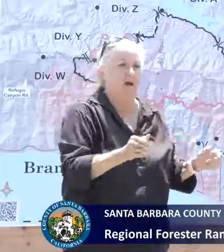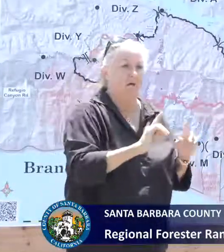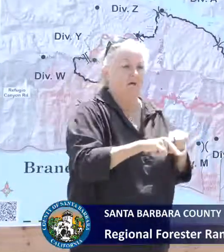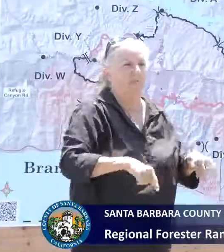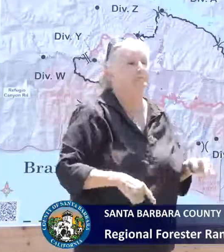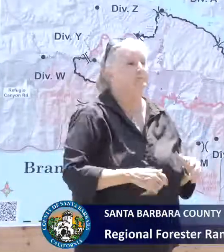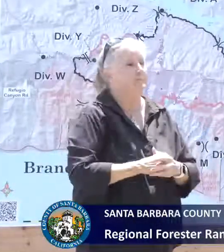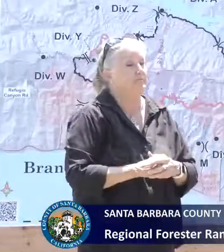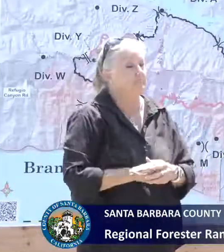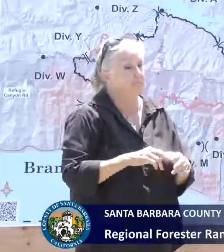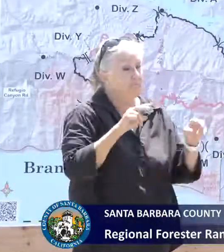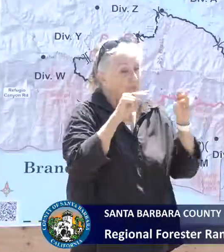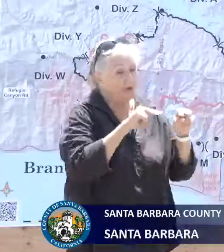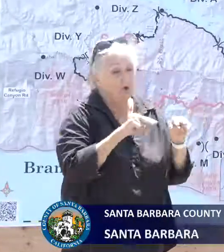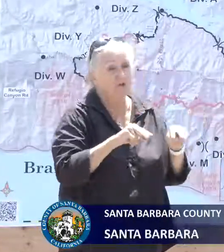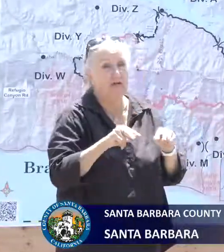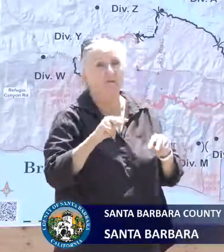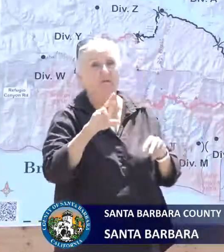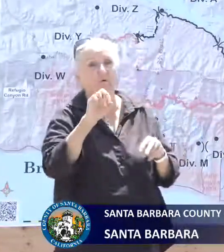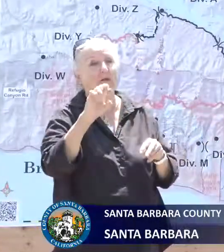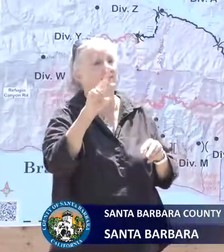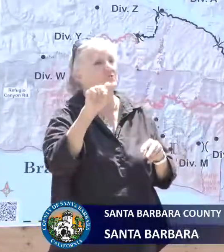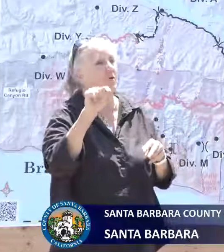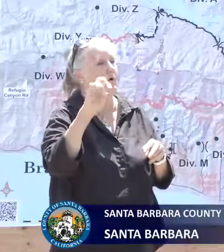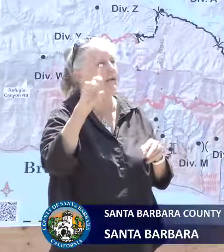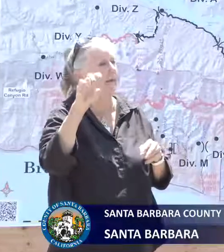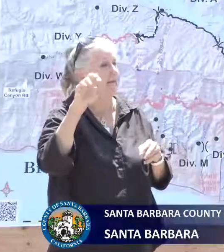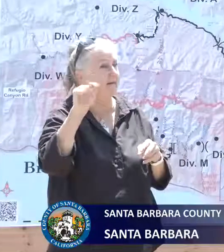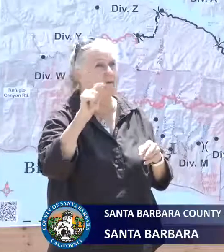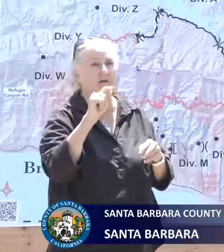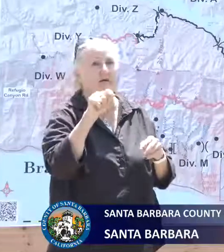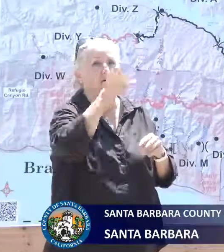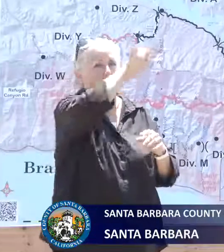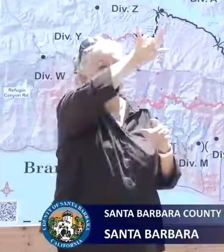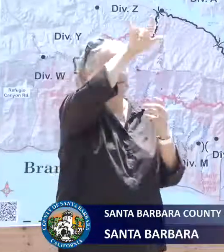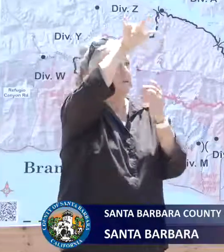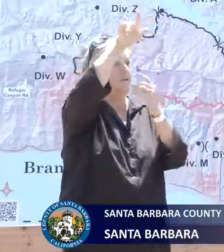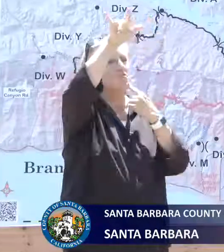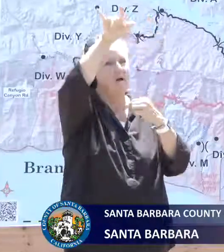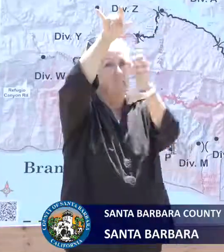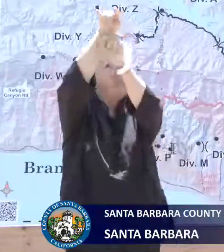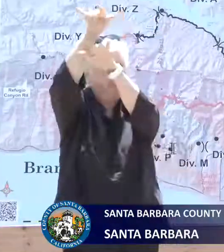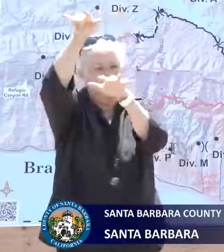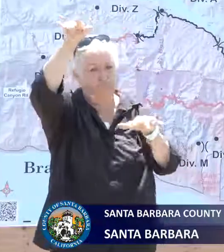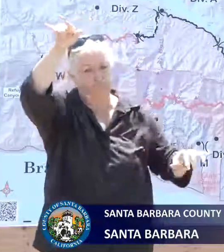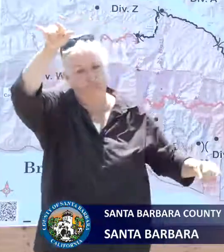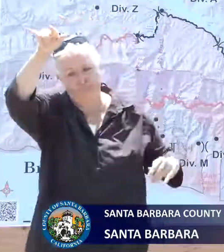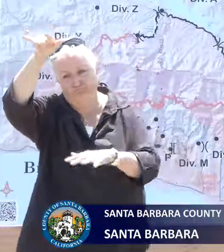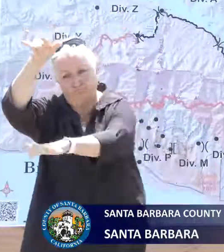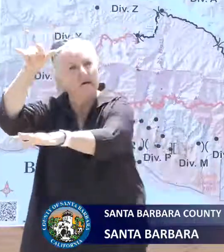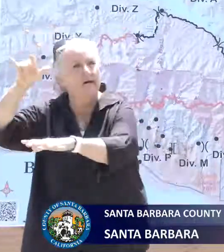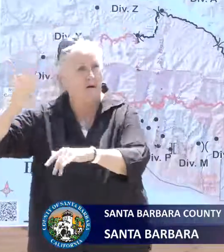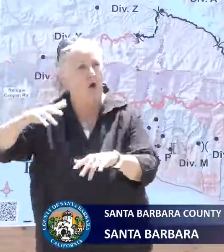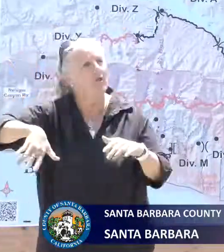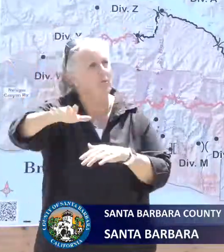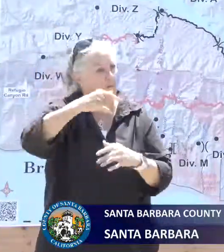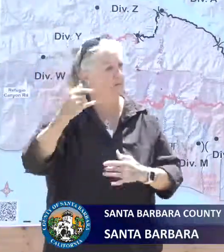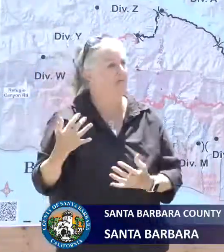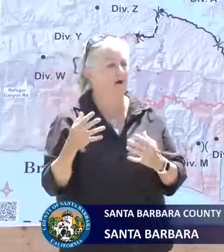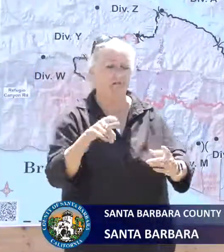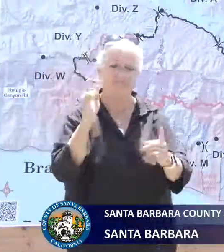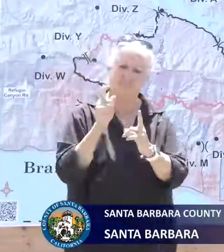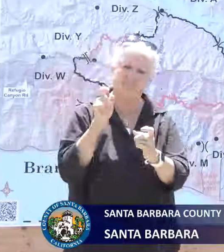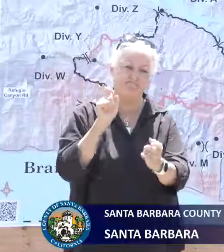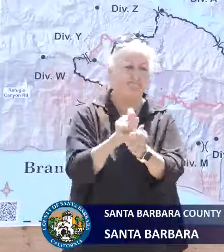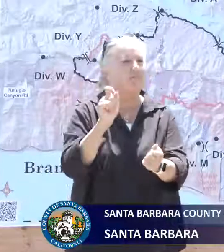the retardant drops all around the fire. They've been spot on. And so the fact that this fire has been managed